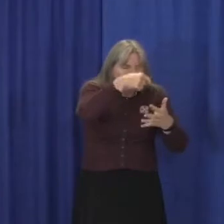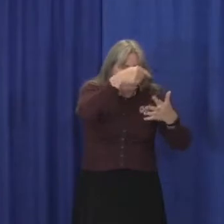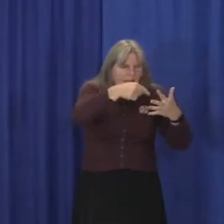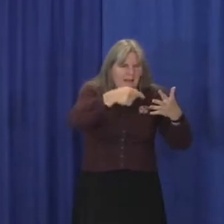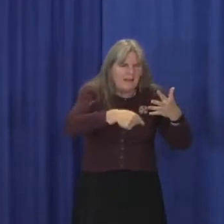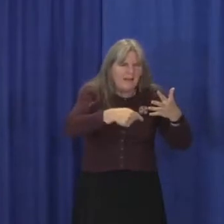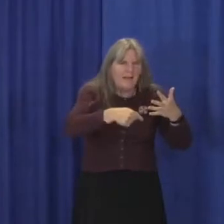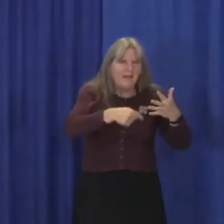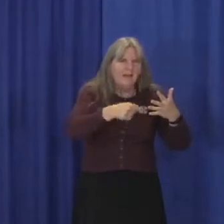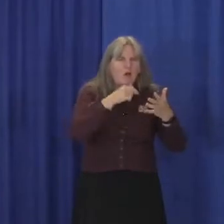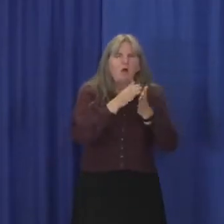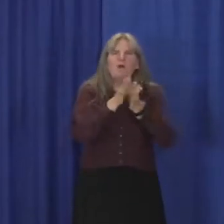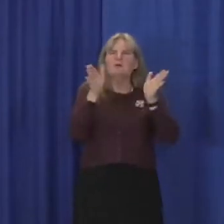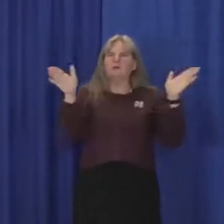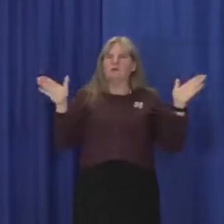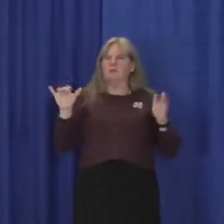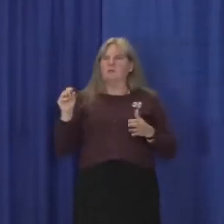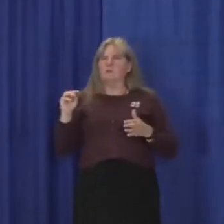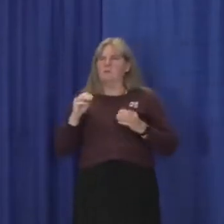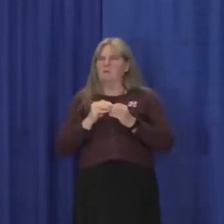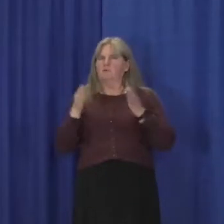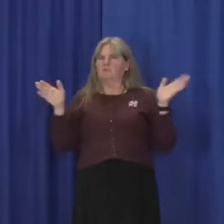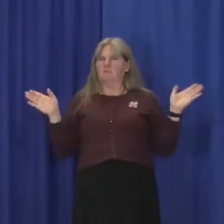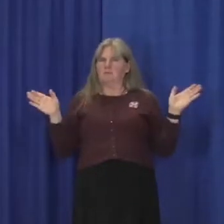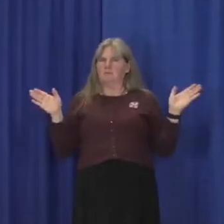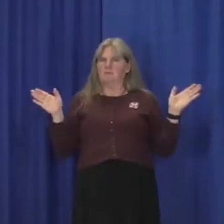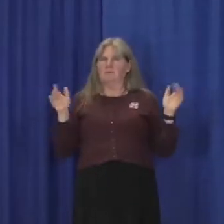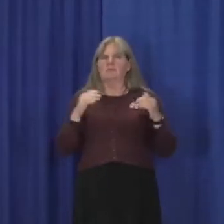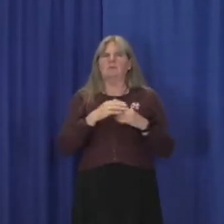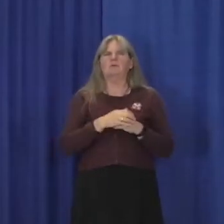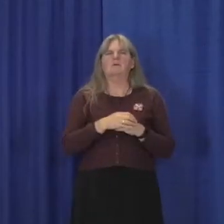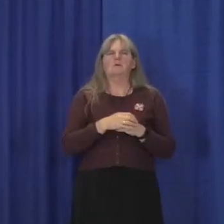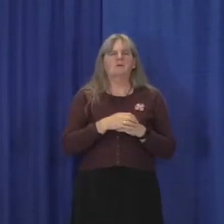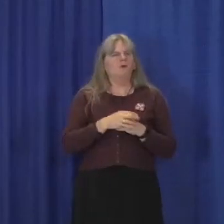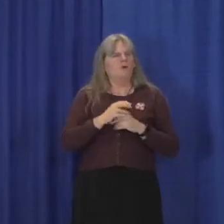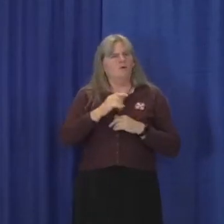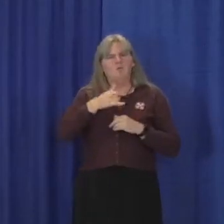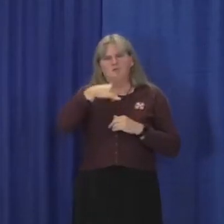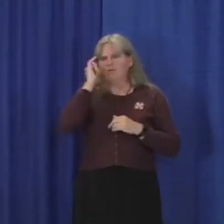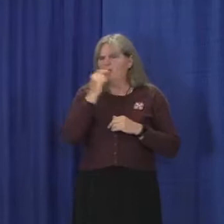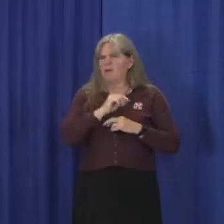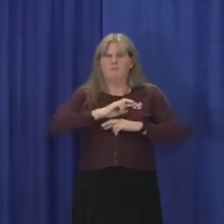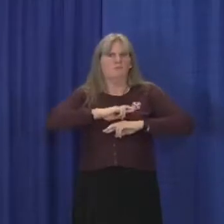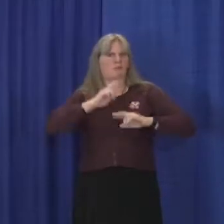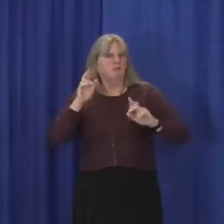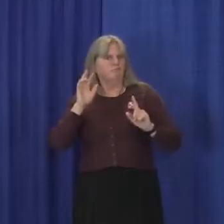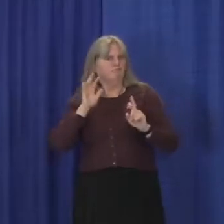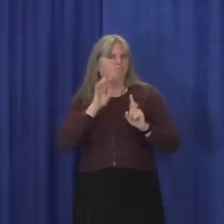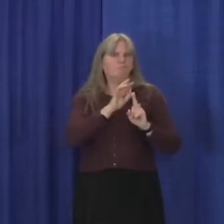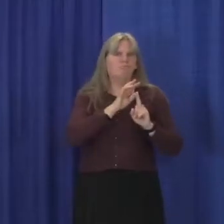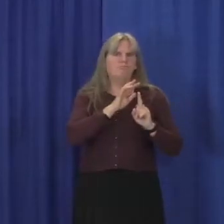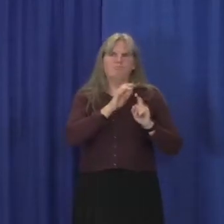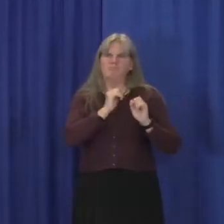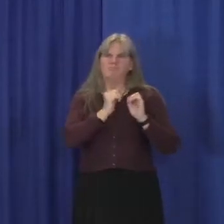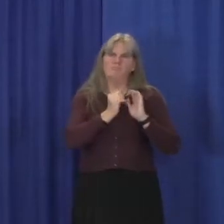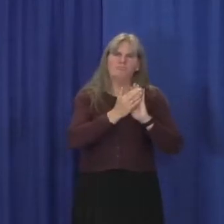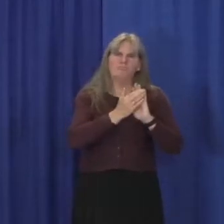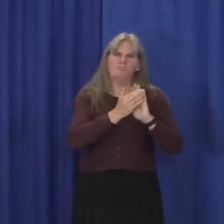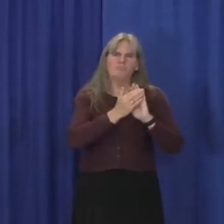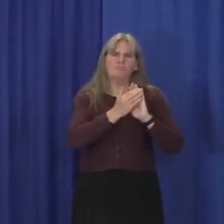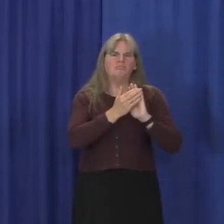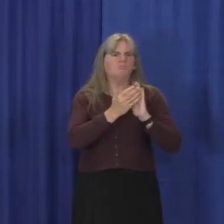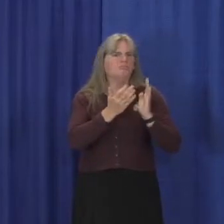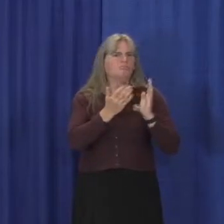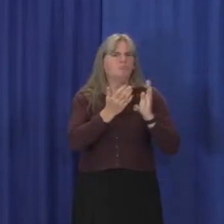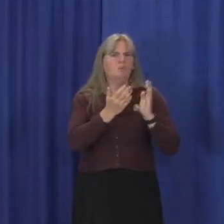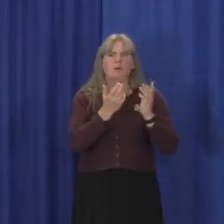So as you read through Forging Ahead, the Yukon's continuing response to COVID-19, it's all outlined there,